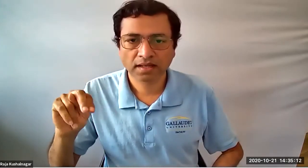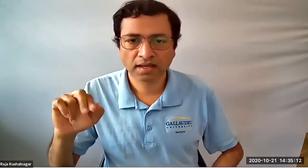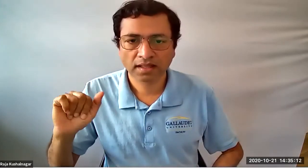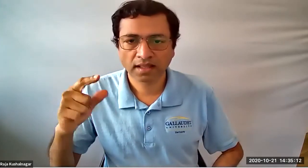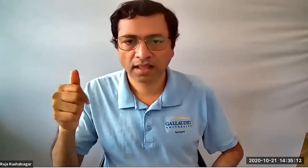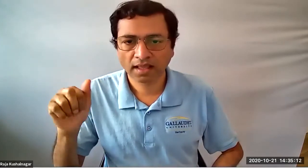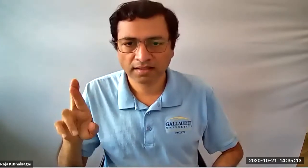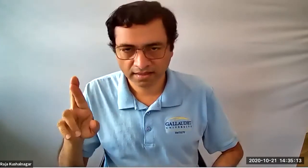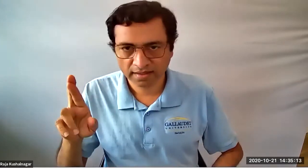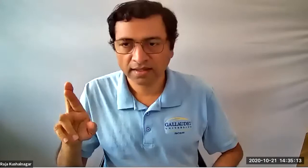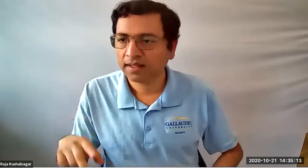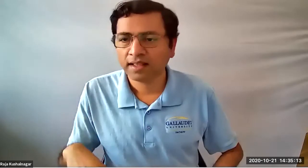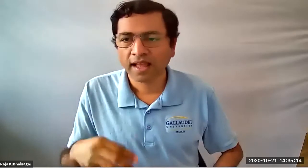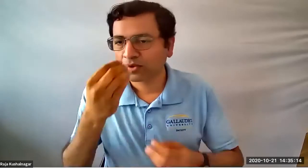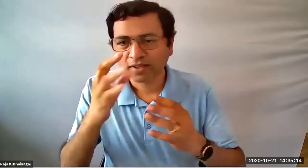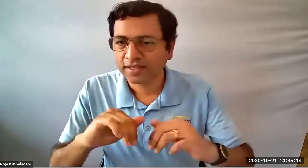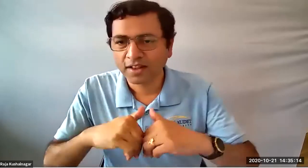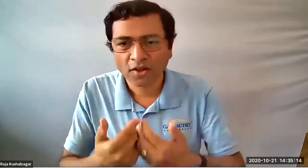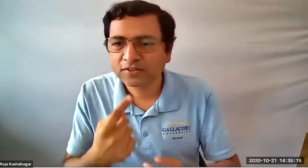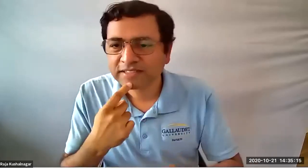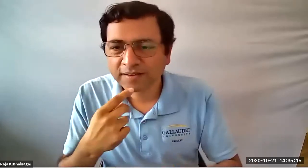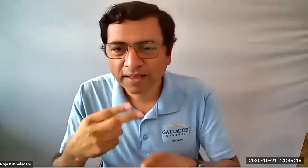My name is Raja Kushalnagar,